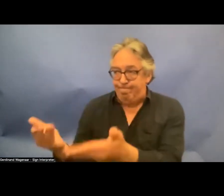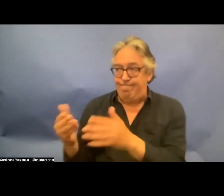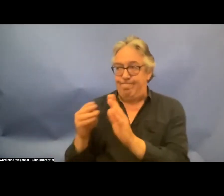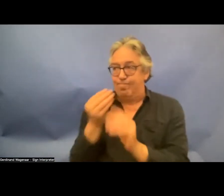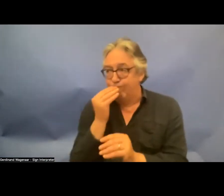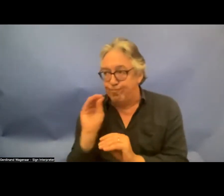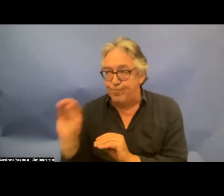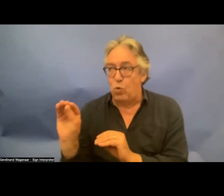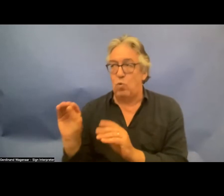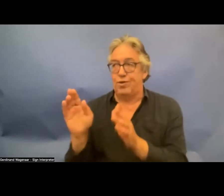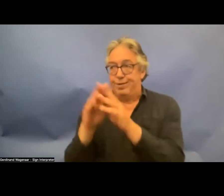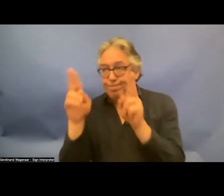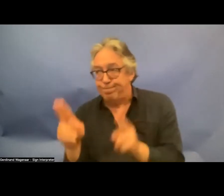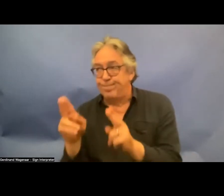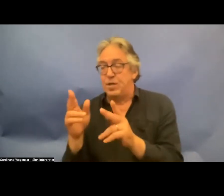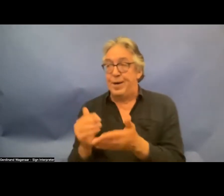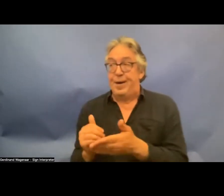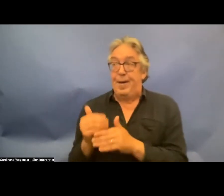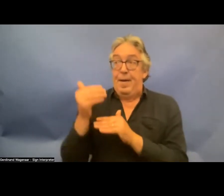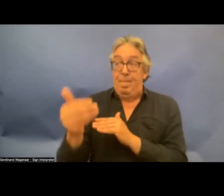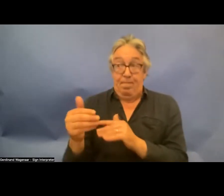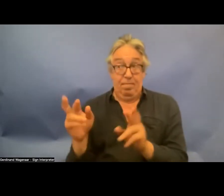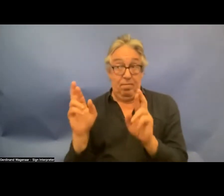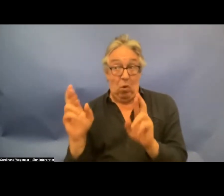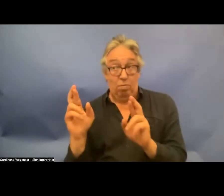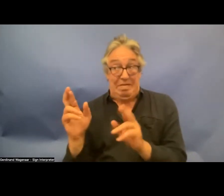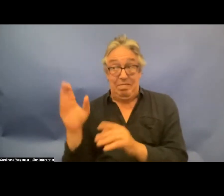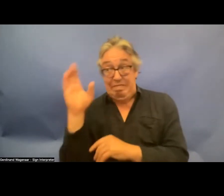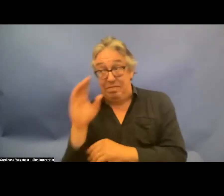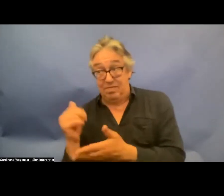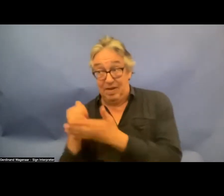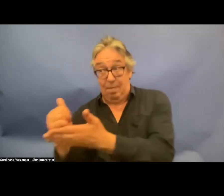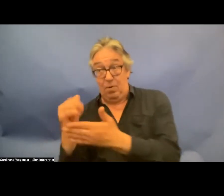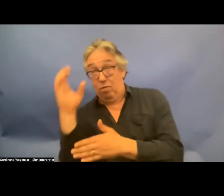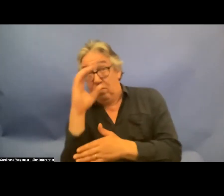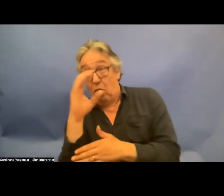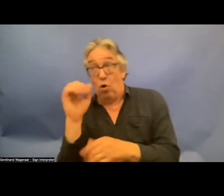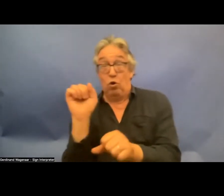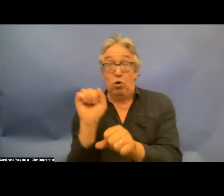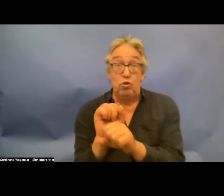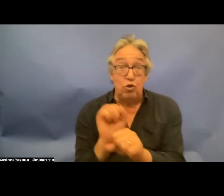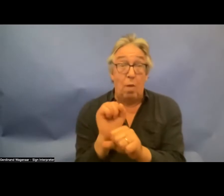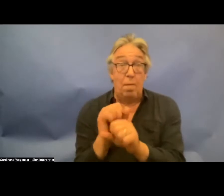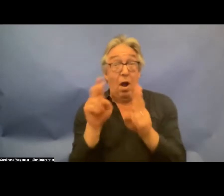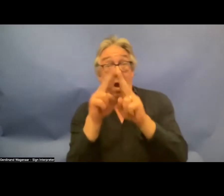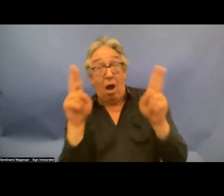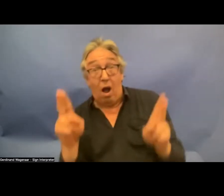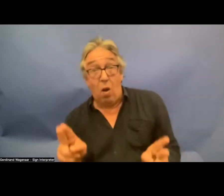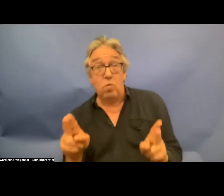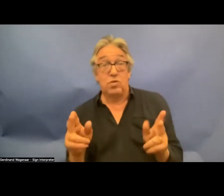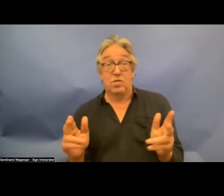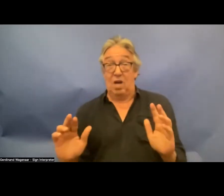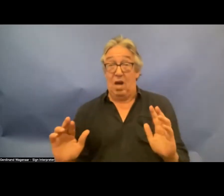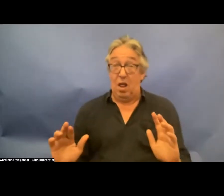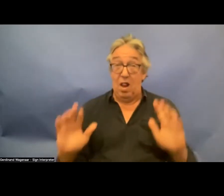find an apartment and a job in a local community. But I have to stress that, unfortunately, even this kind of